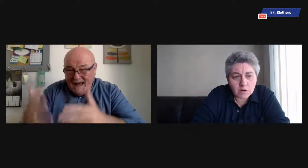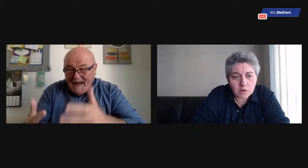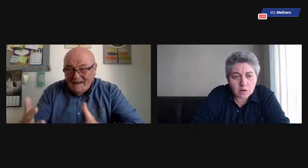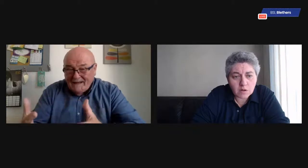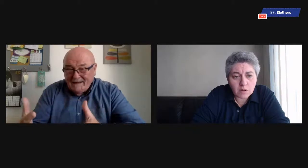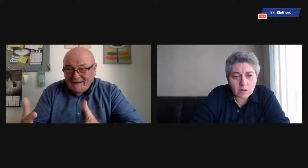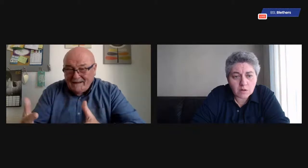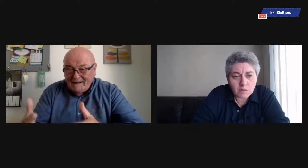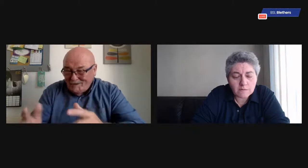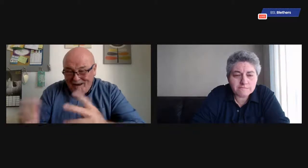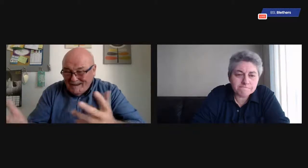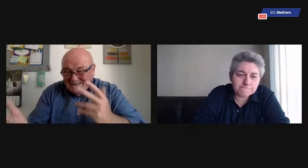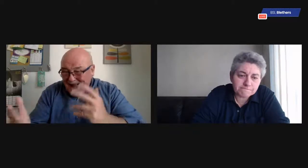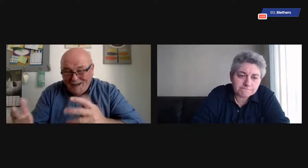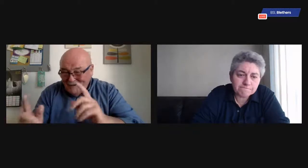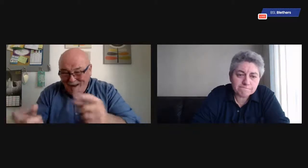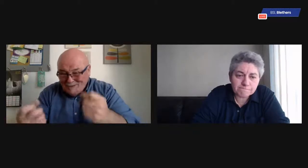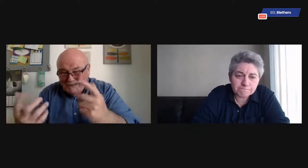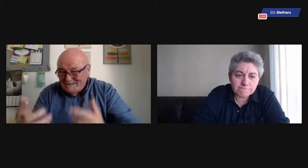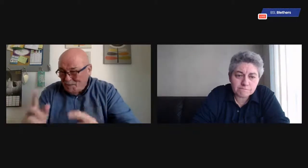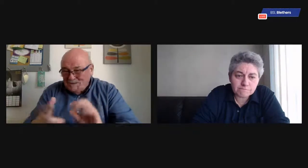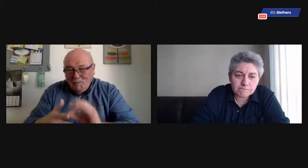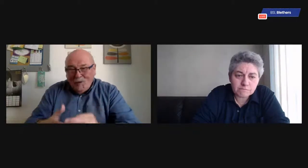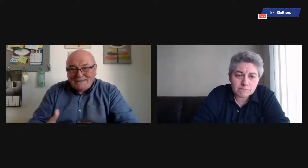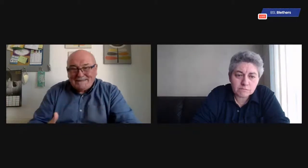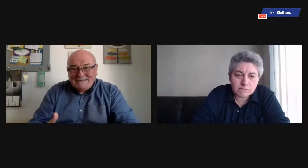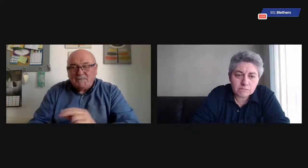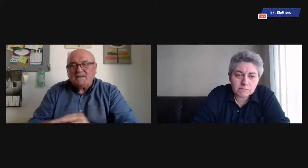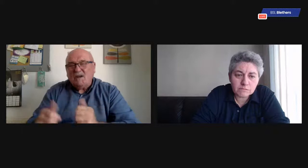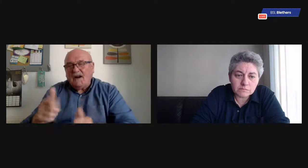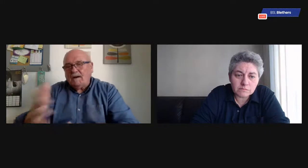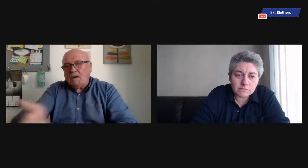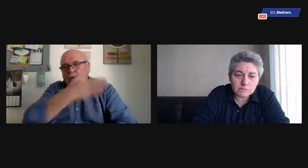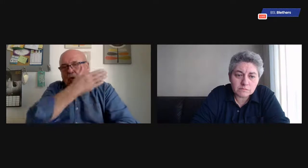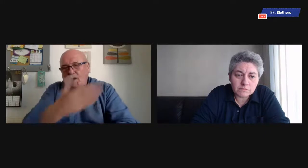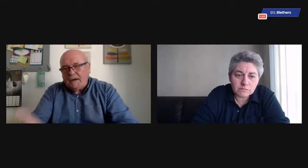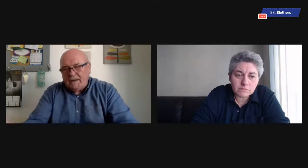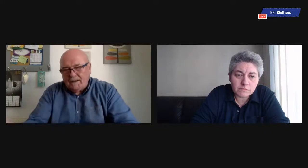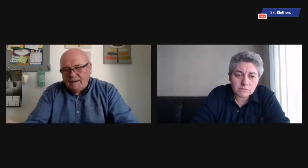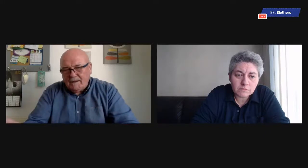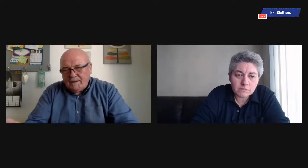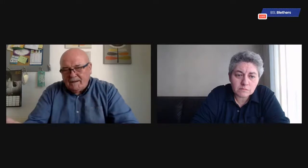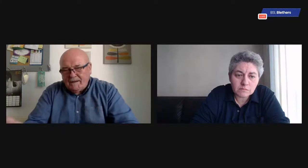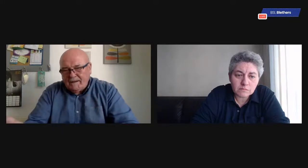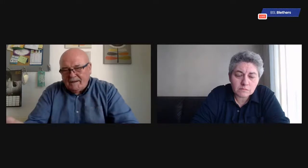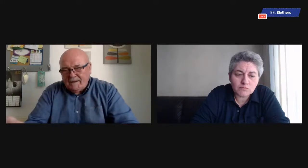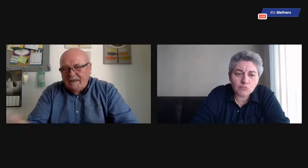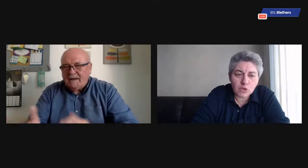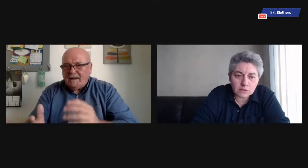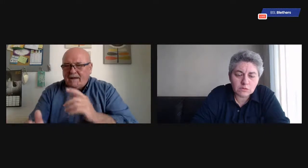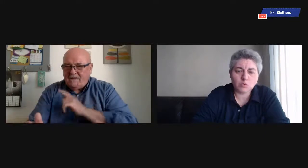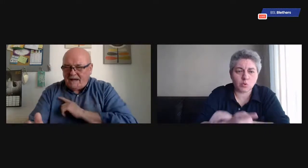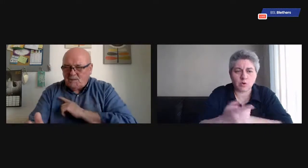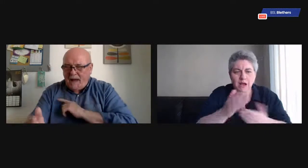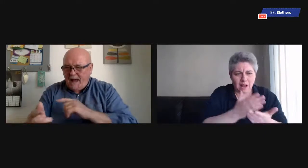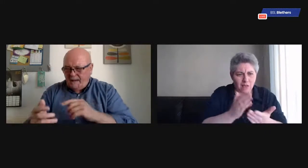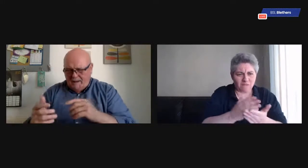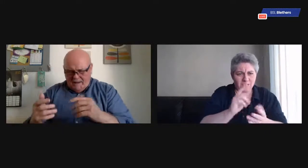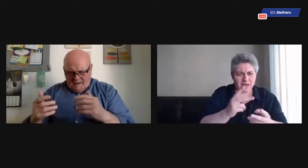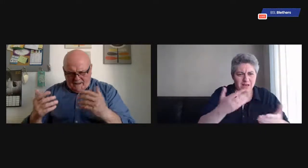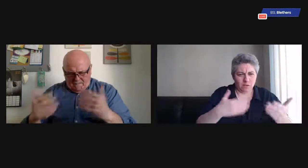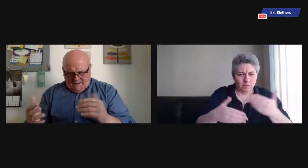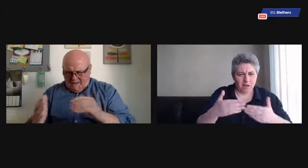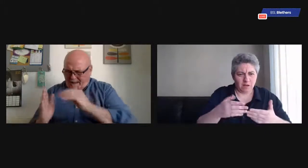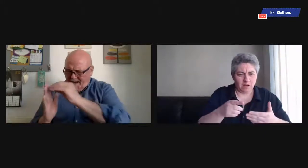Um, I have no issues in saying to the appropriate adult to say there is no point in you being here. You